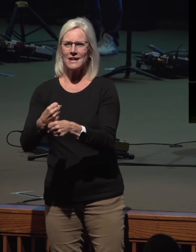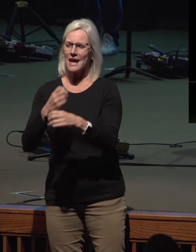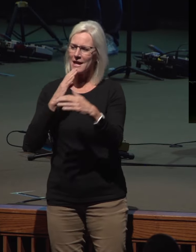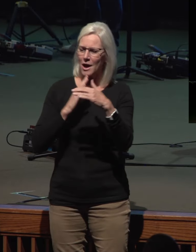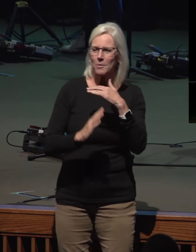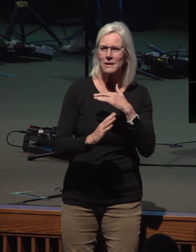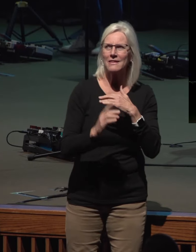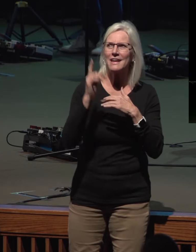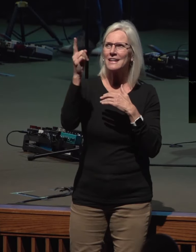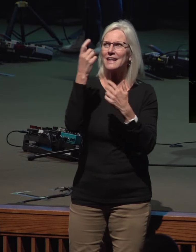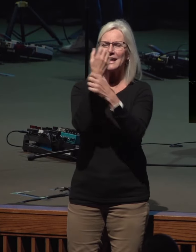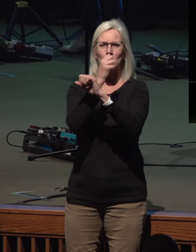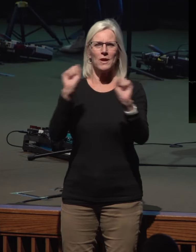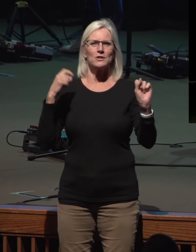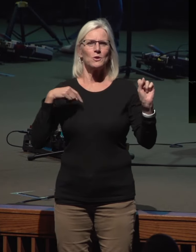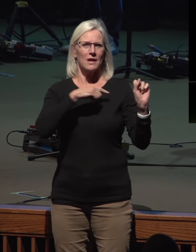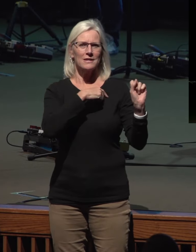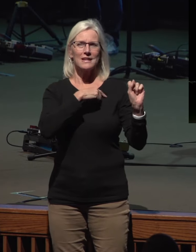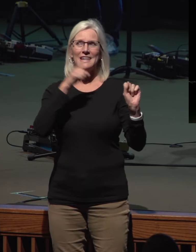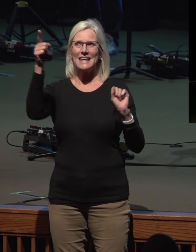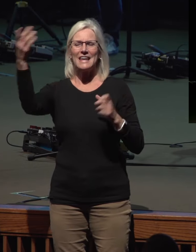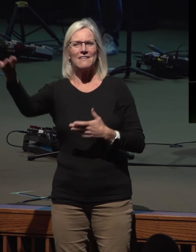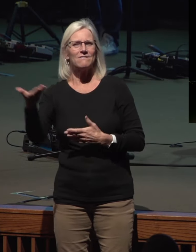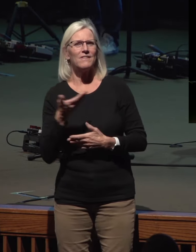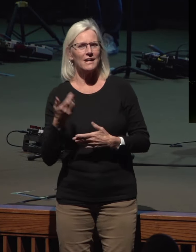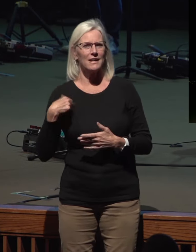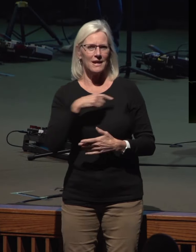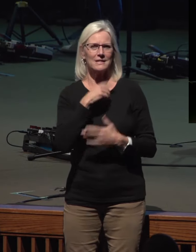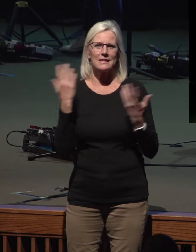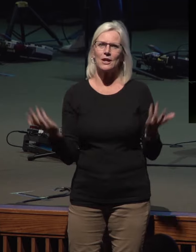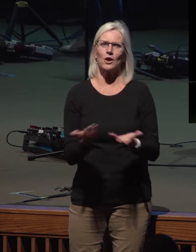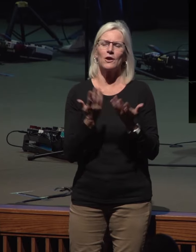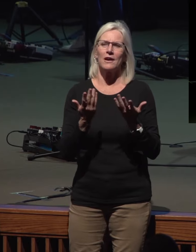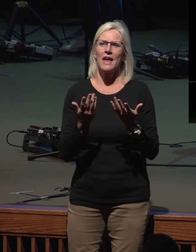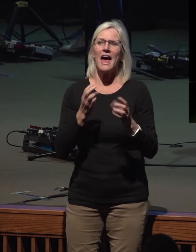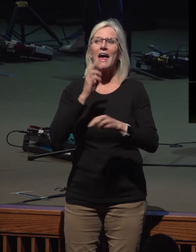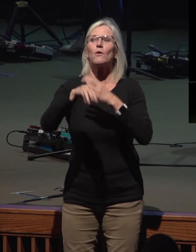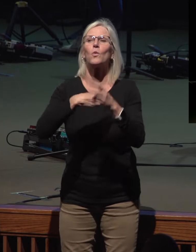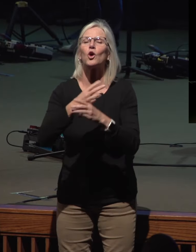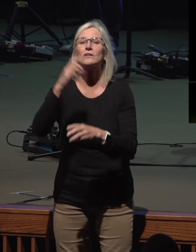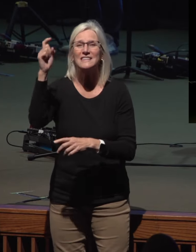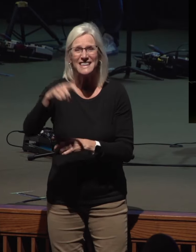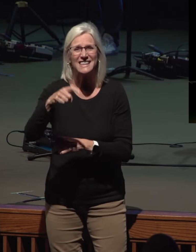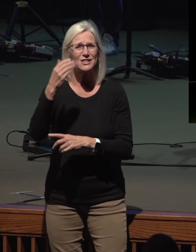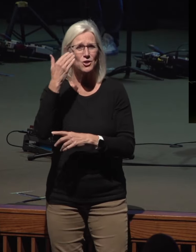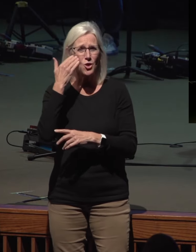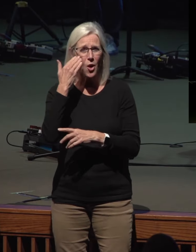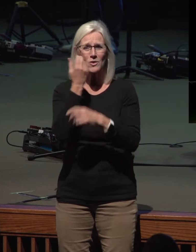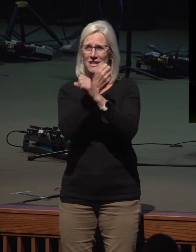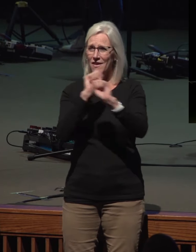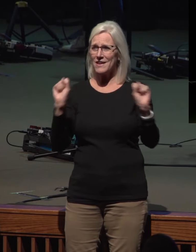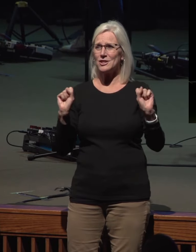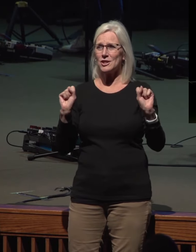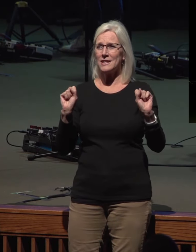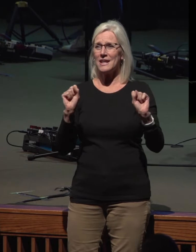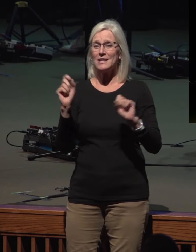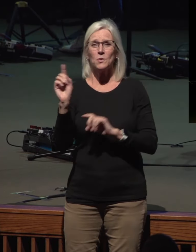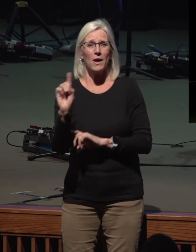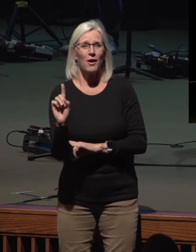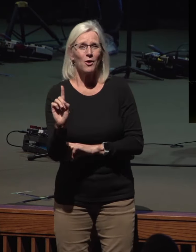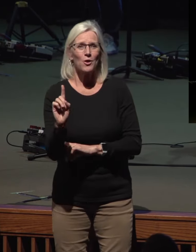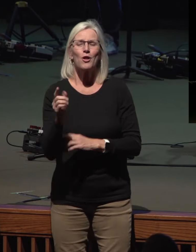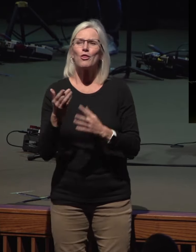rescued us, he has invited us into his story, and there is a world that needs to know that salvation is found in Christ and Christ alone.